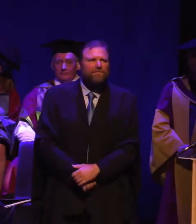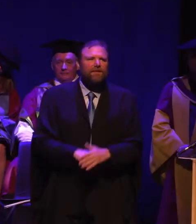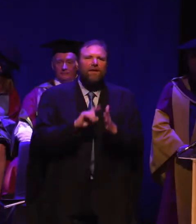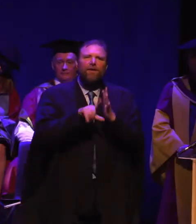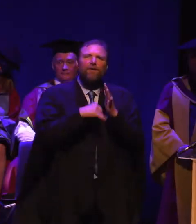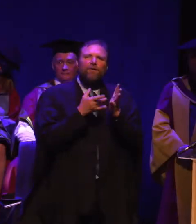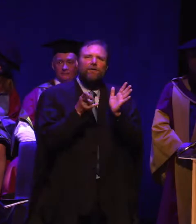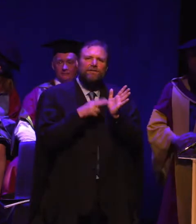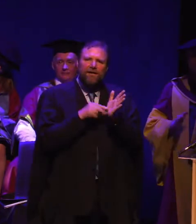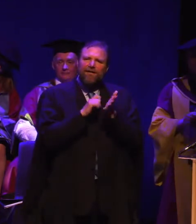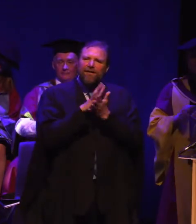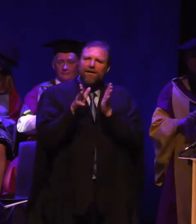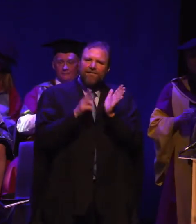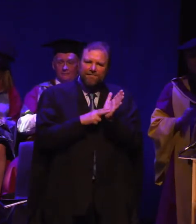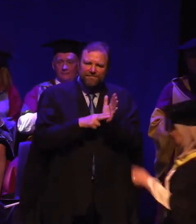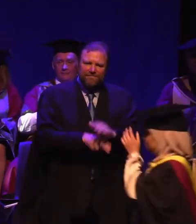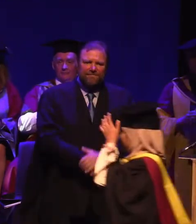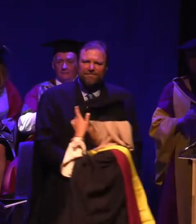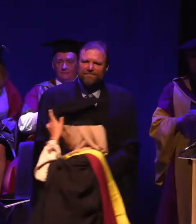Yusra Khan.